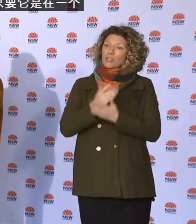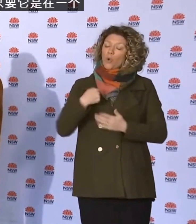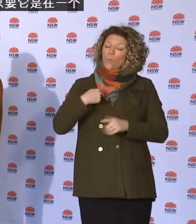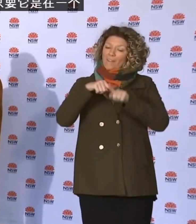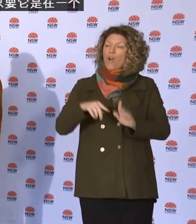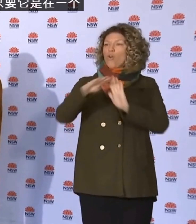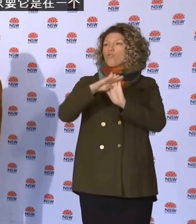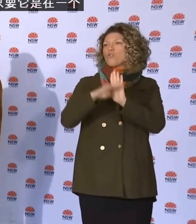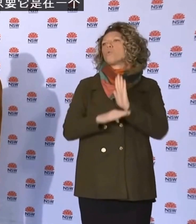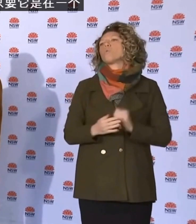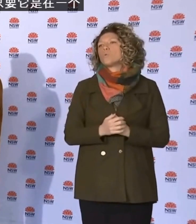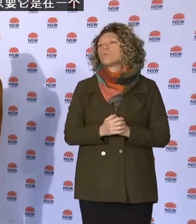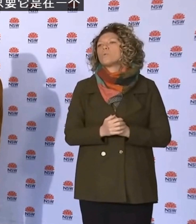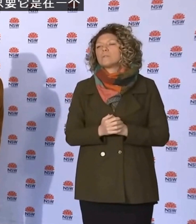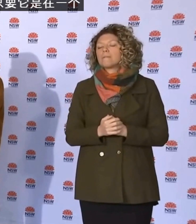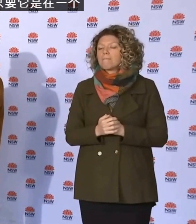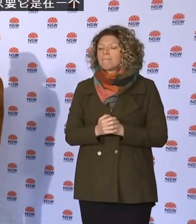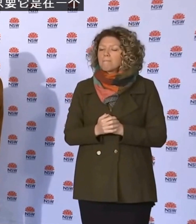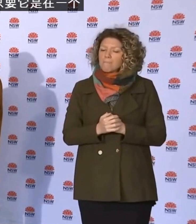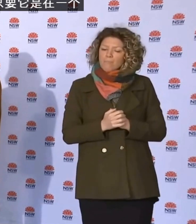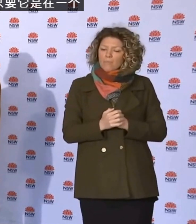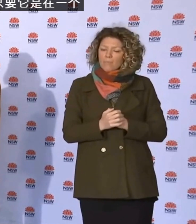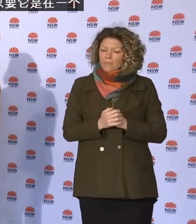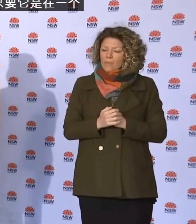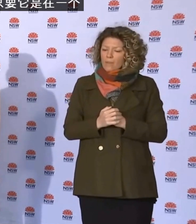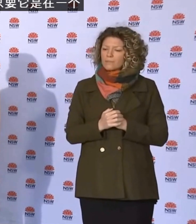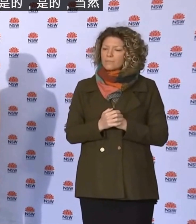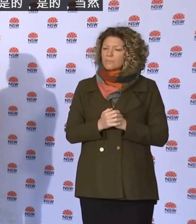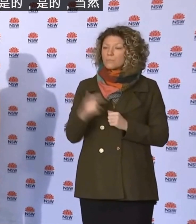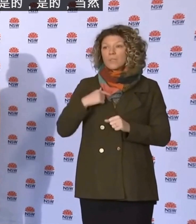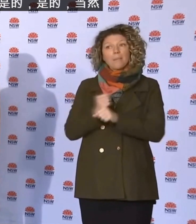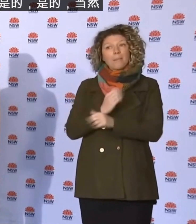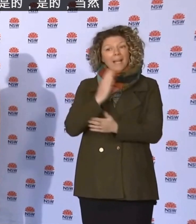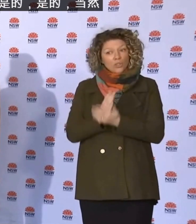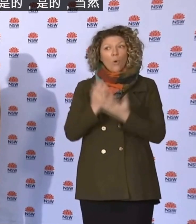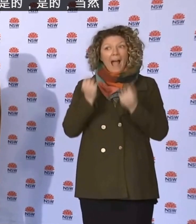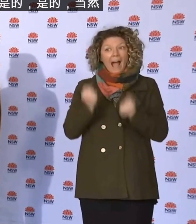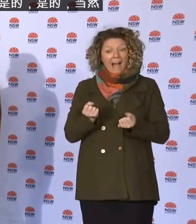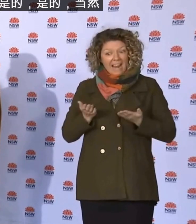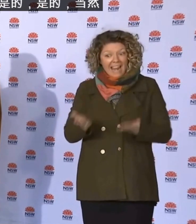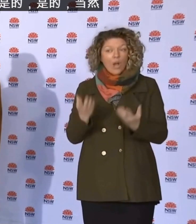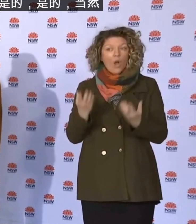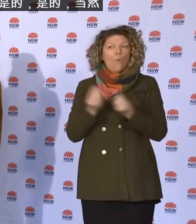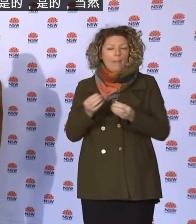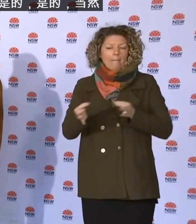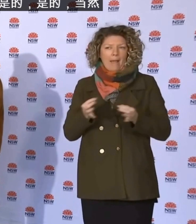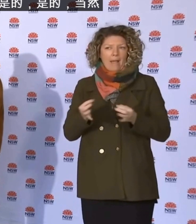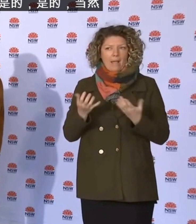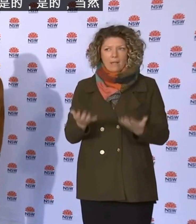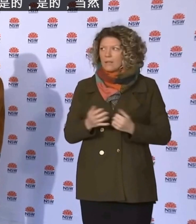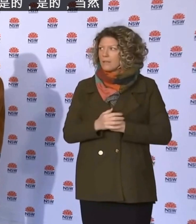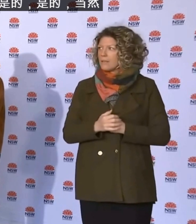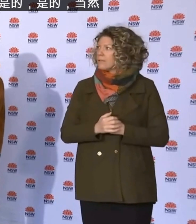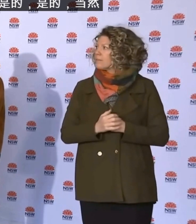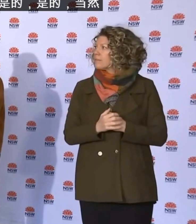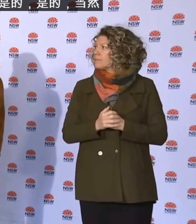time, because that kind of activity can continue so long as it's done in a very COVID-safe way. One more, sorry, yep.